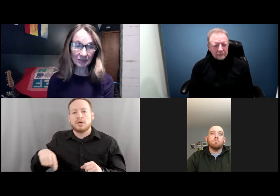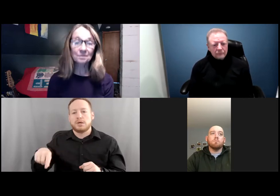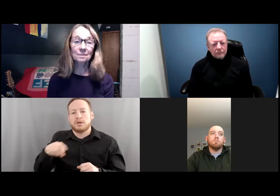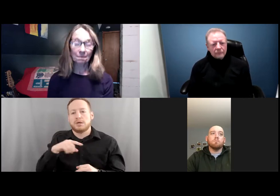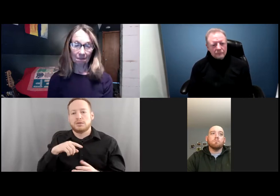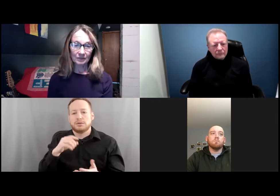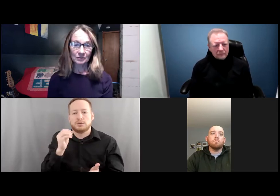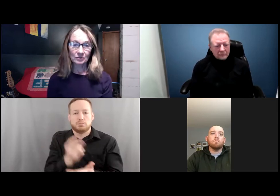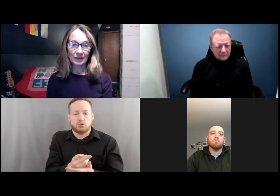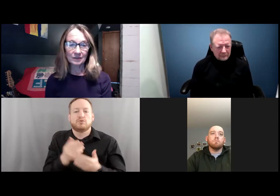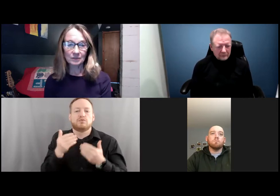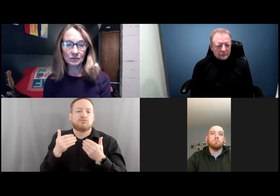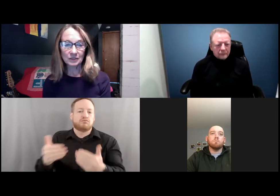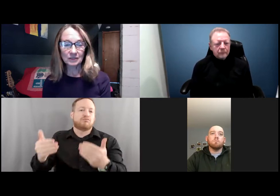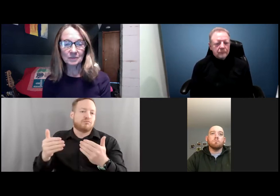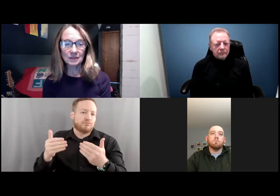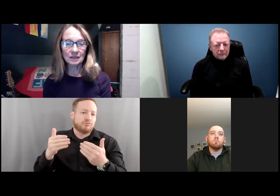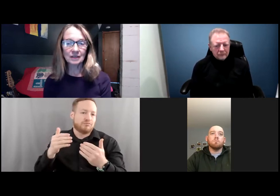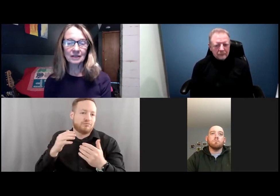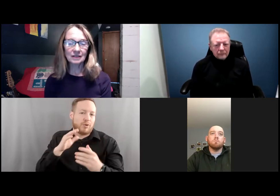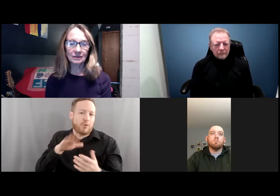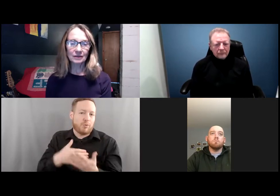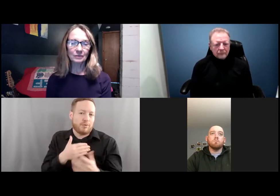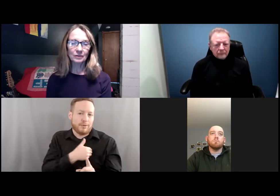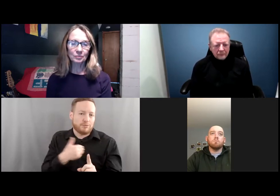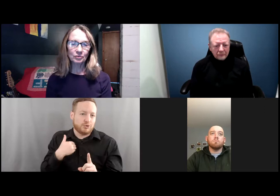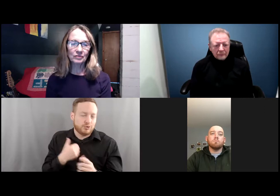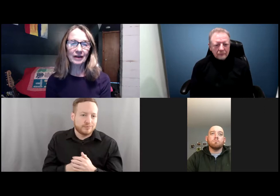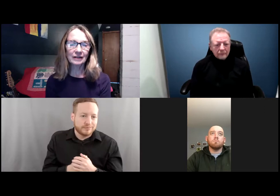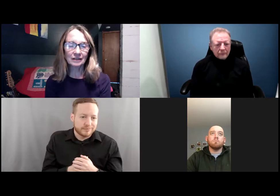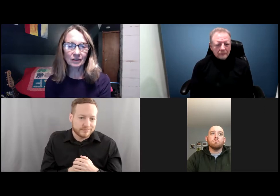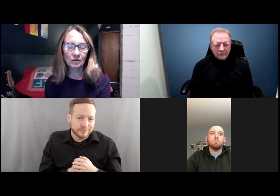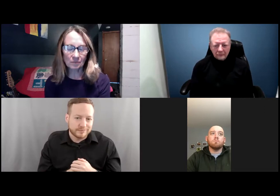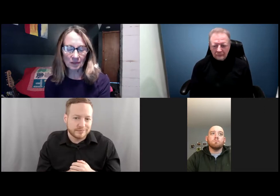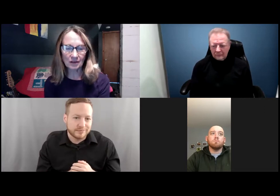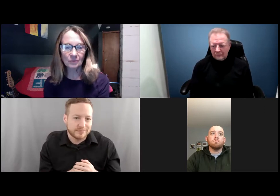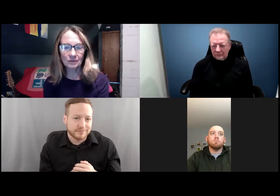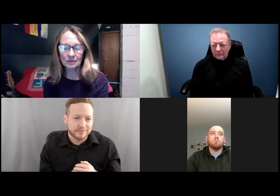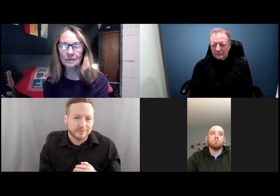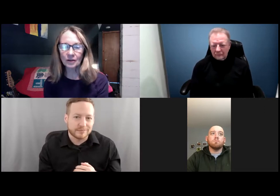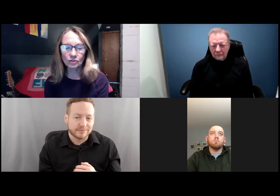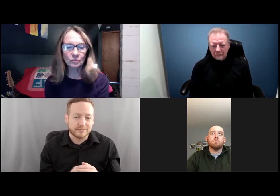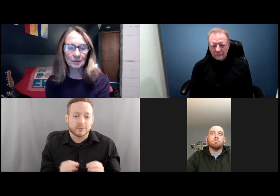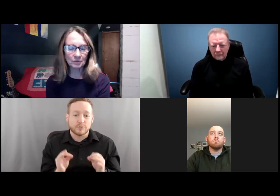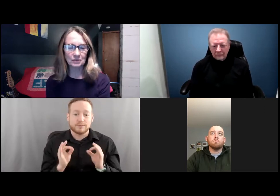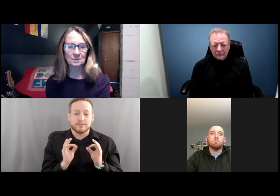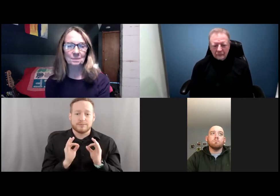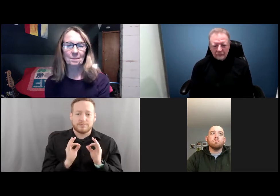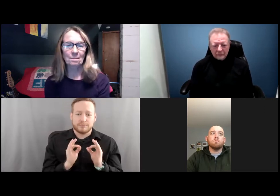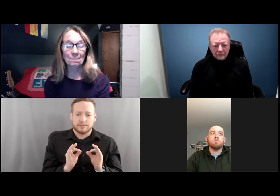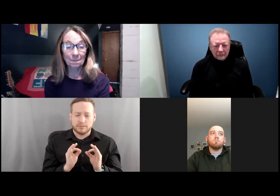mentioned to invite them to join this committee, and then we'll approve that and then go from there with our new